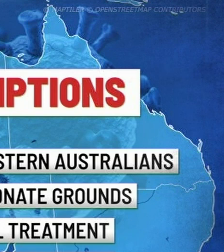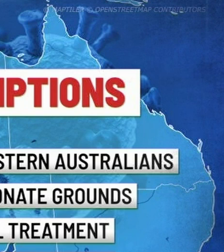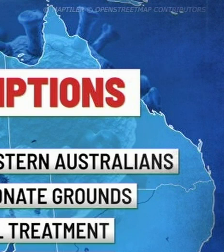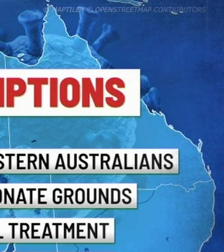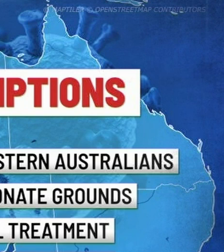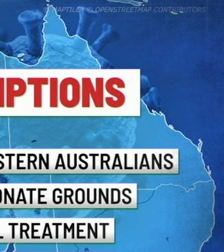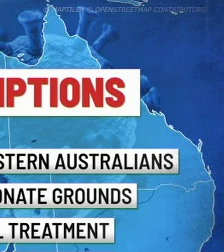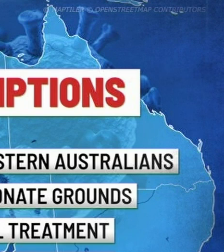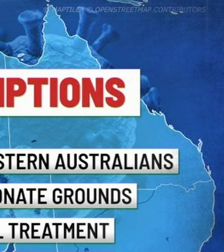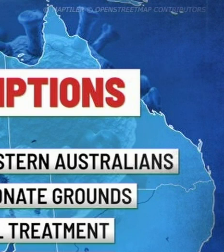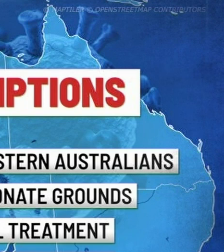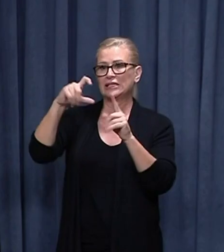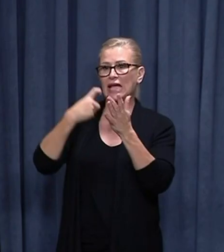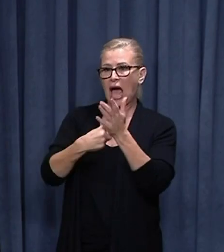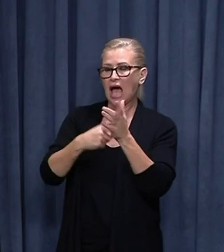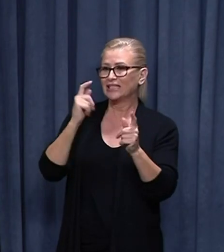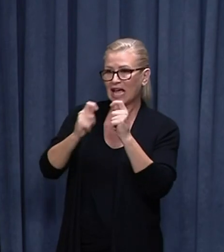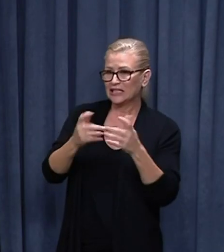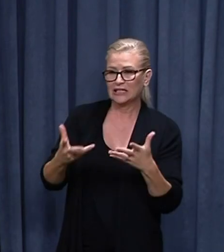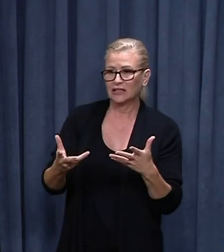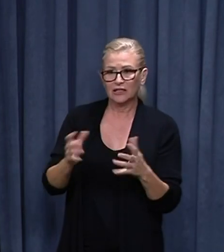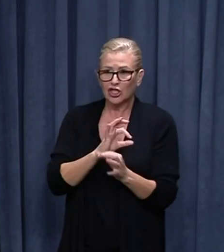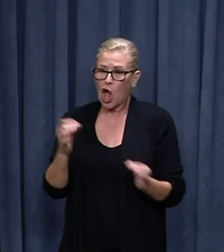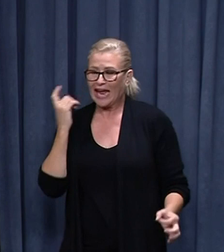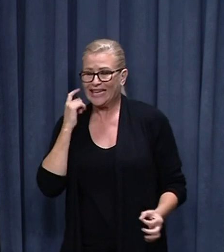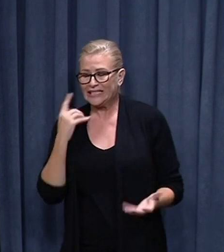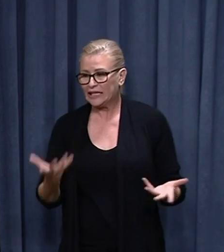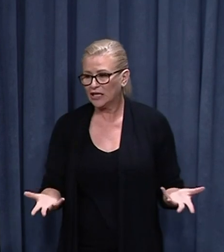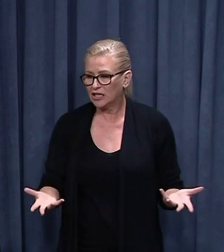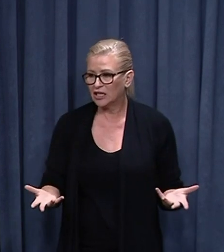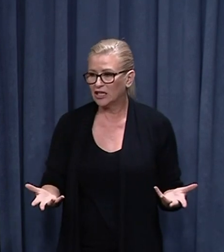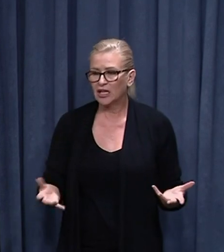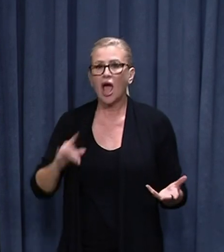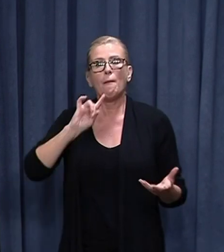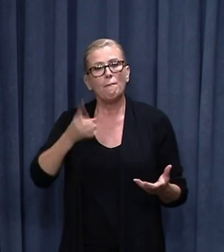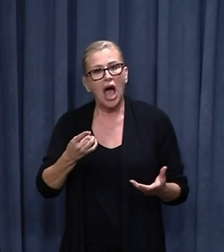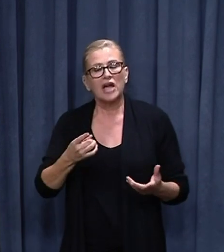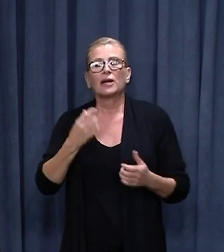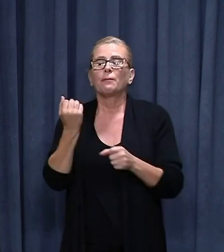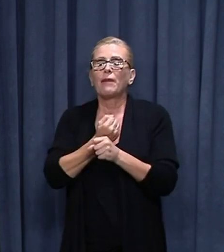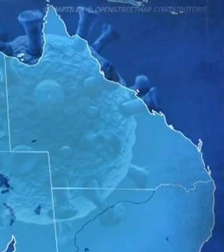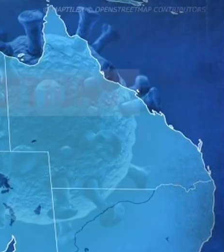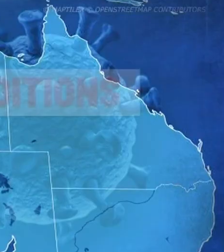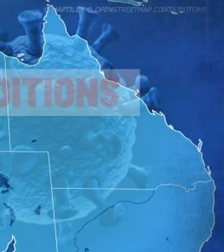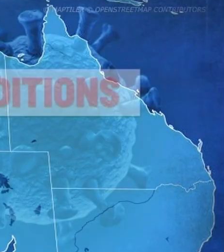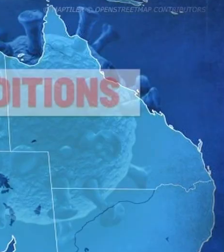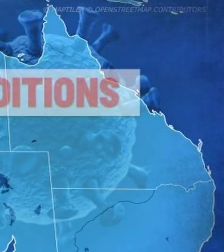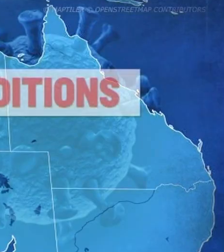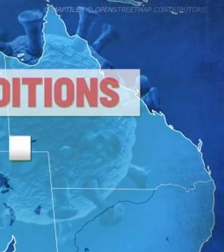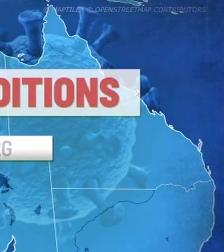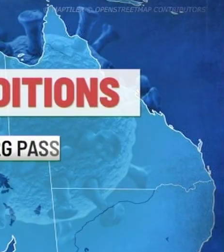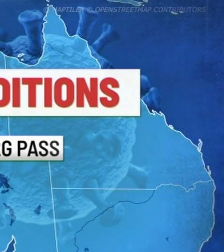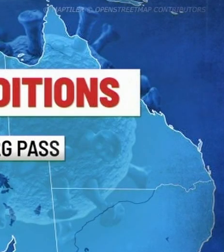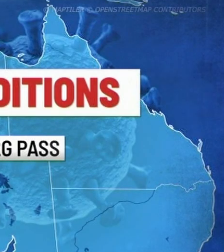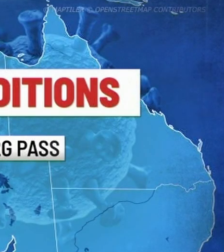workers and emergency services. It won't be easy for them, but it does provide a secure pathway for those people. Travellers must